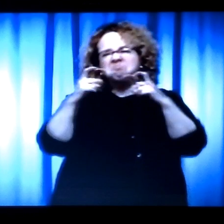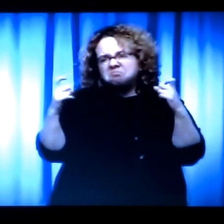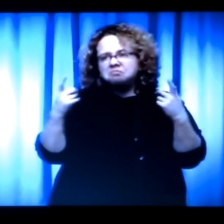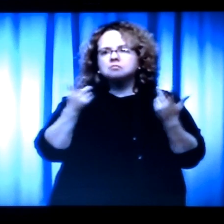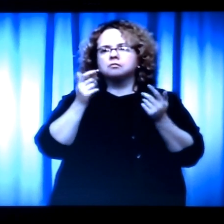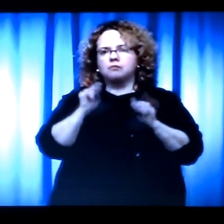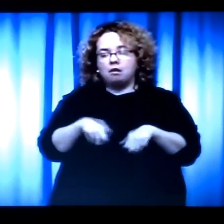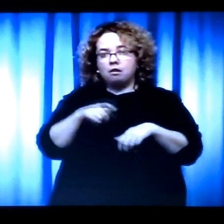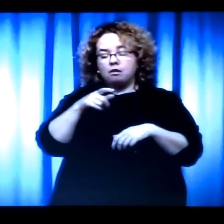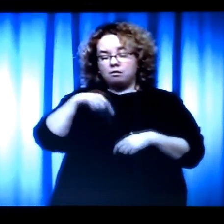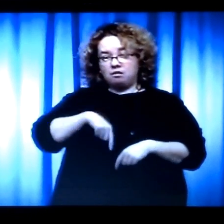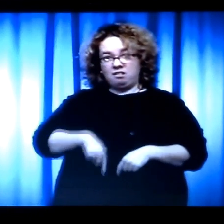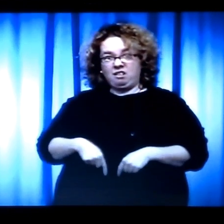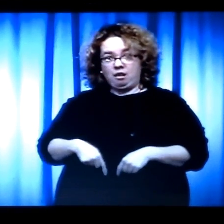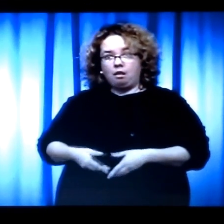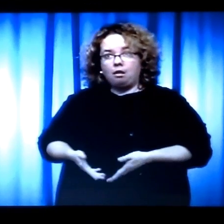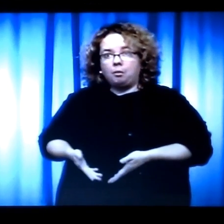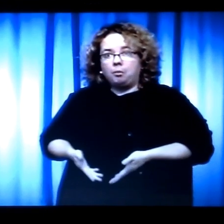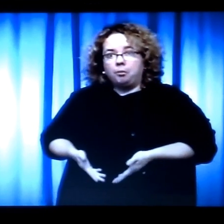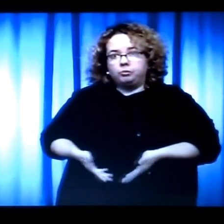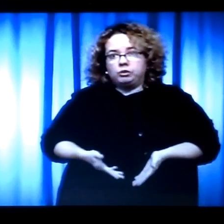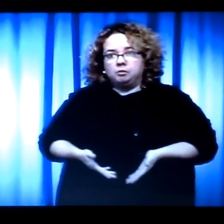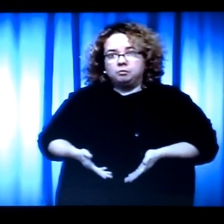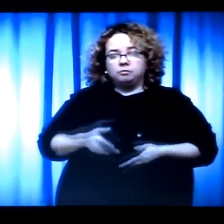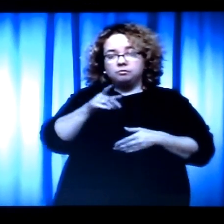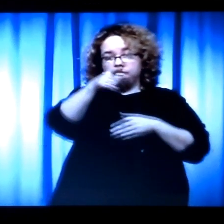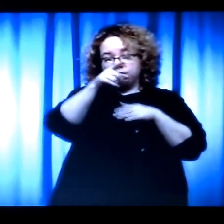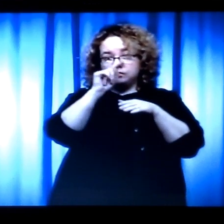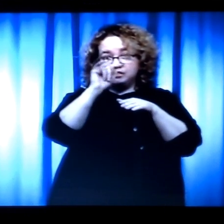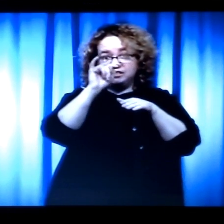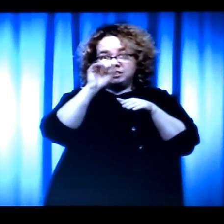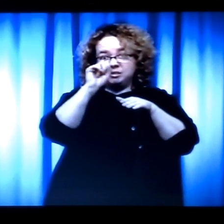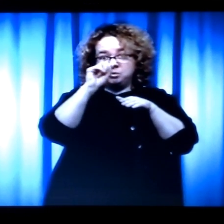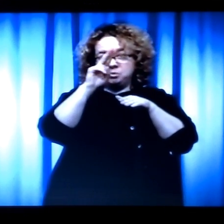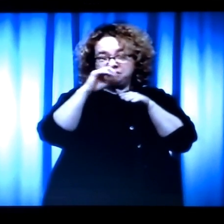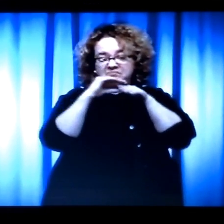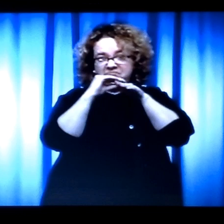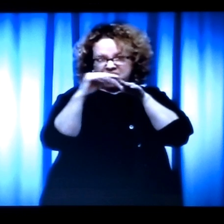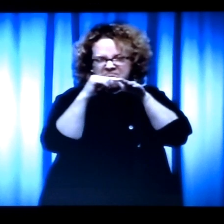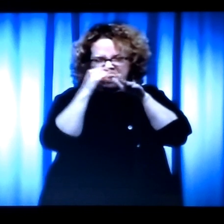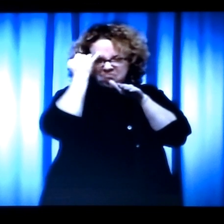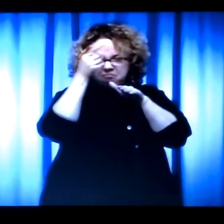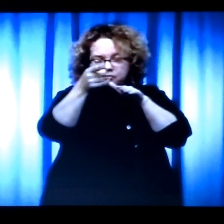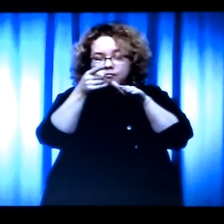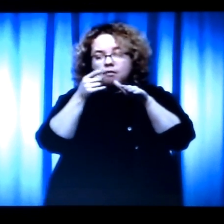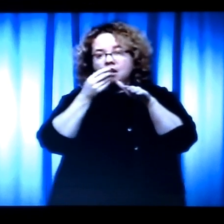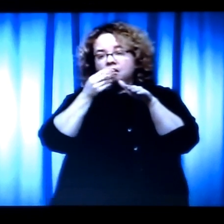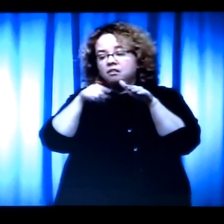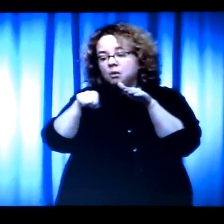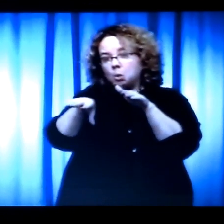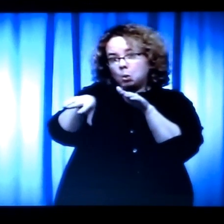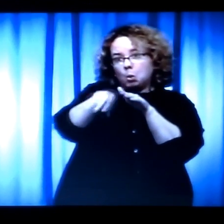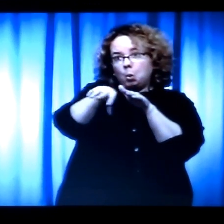Fats, proteins, minerals, all those different parts of the food that we're taking in.